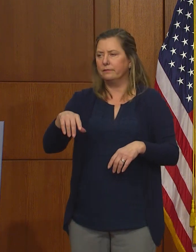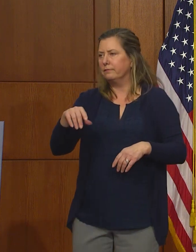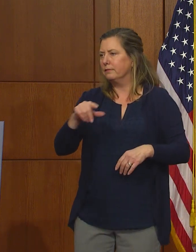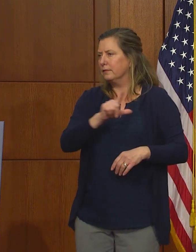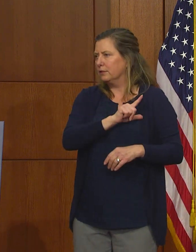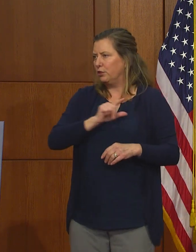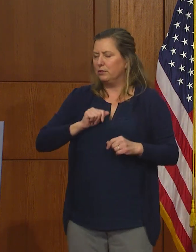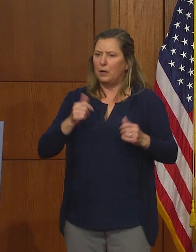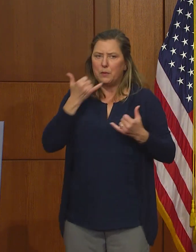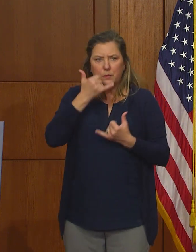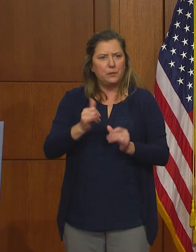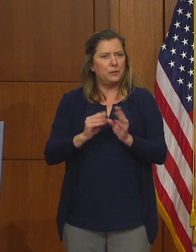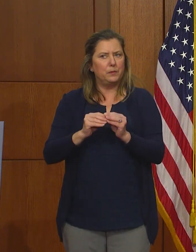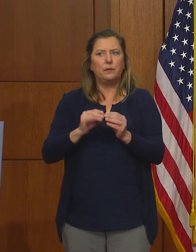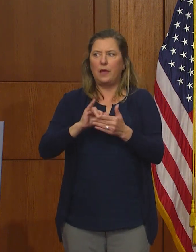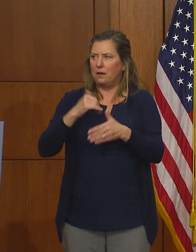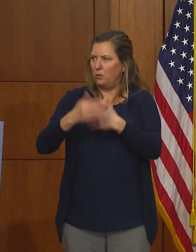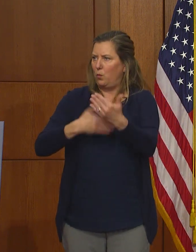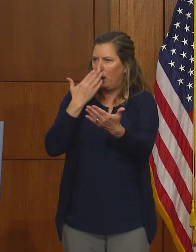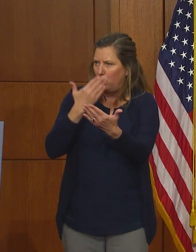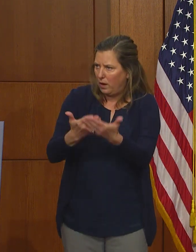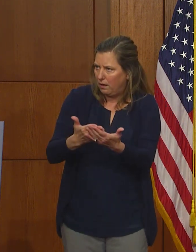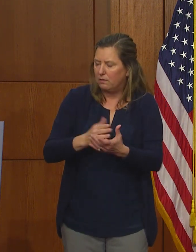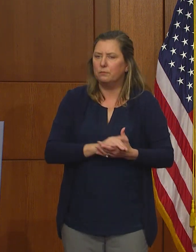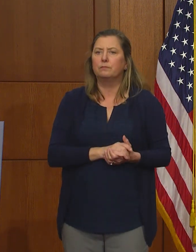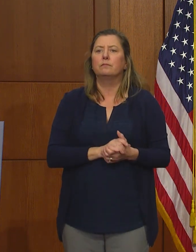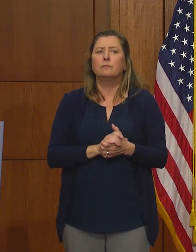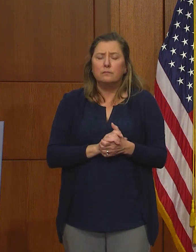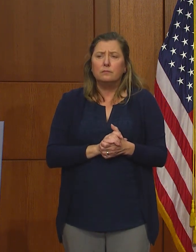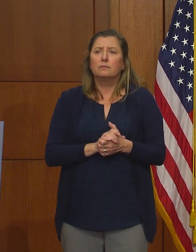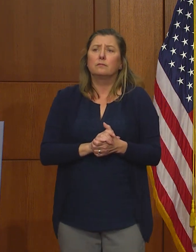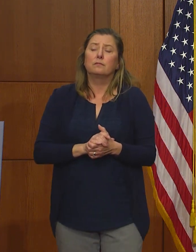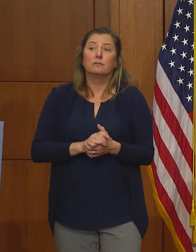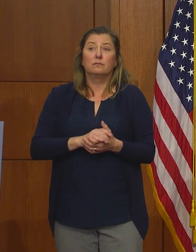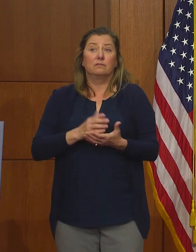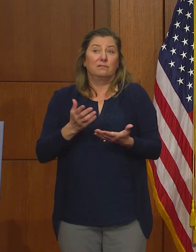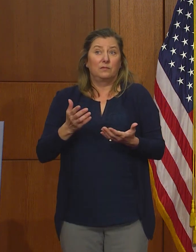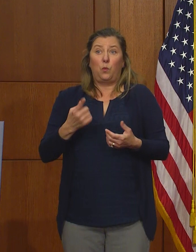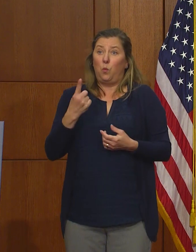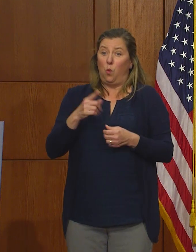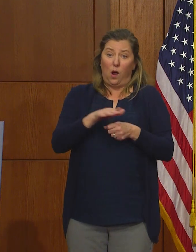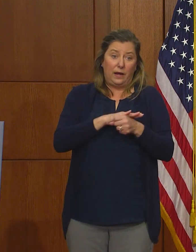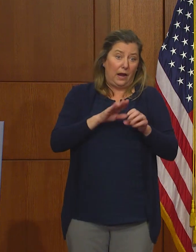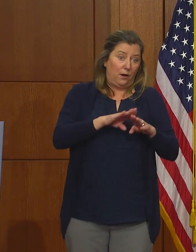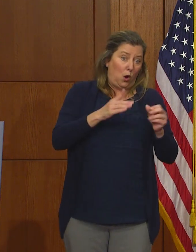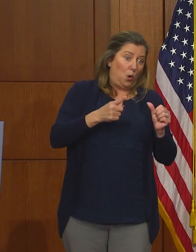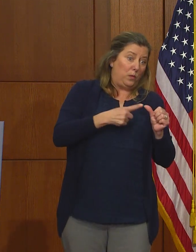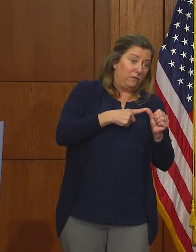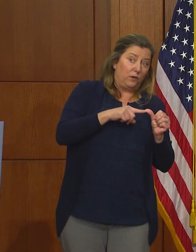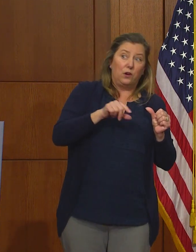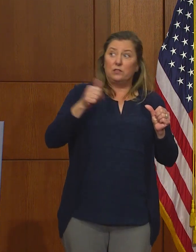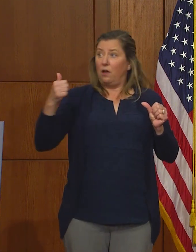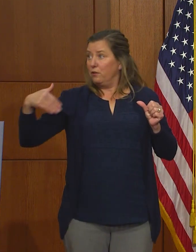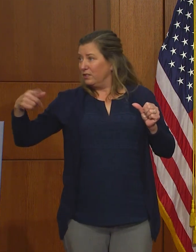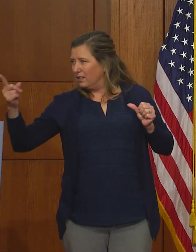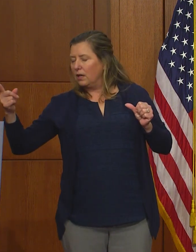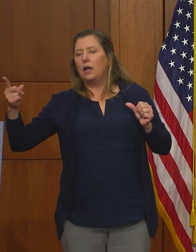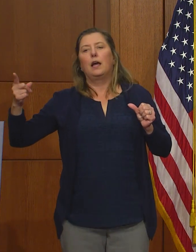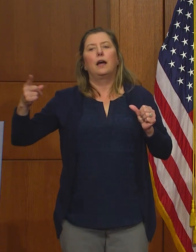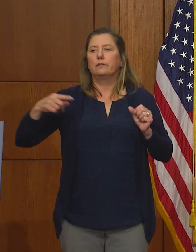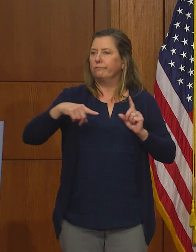went very well. And what I would say regarding opening up one region before the other, there are pros and cons